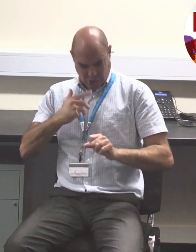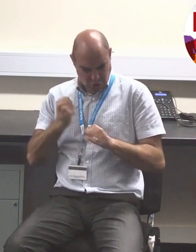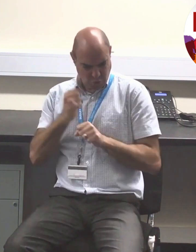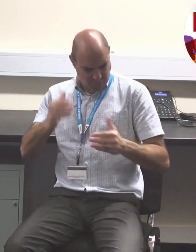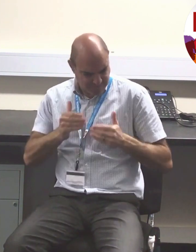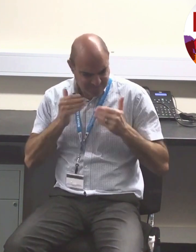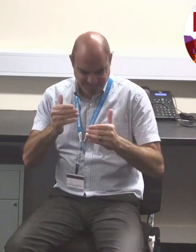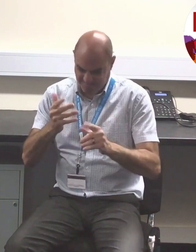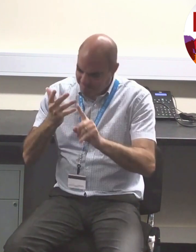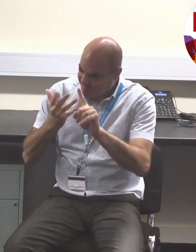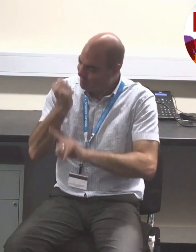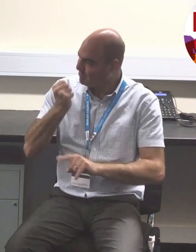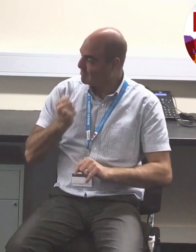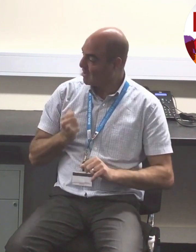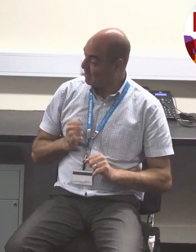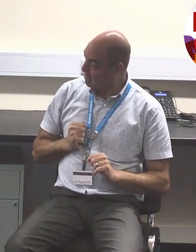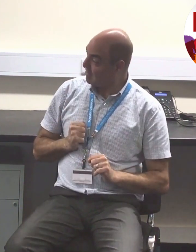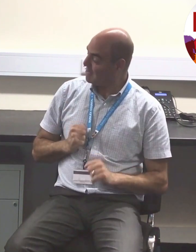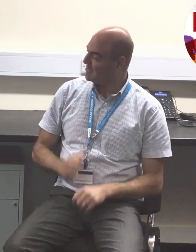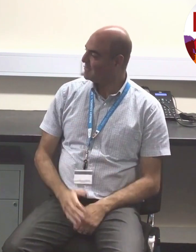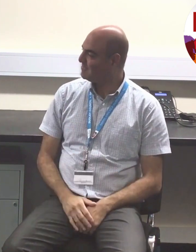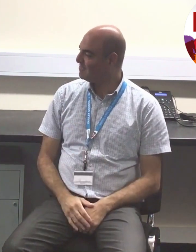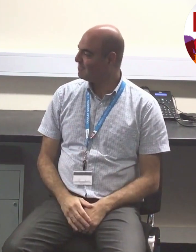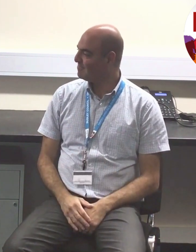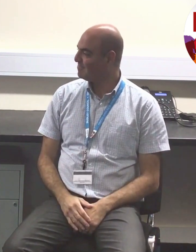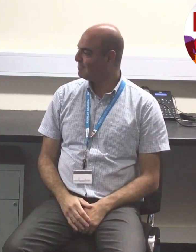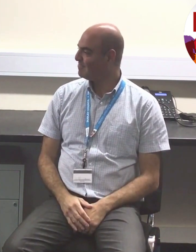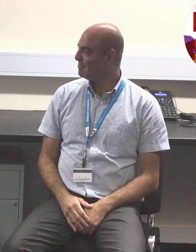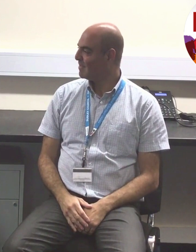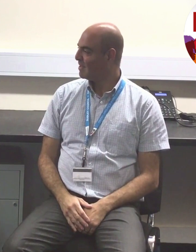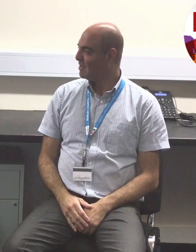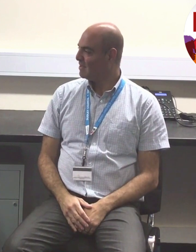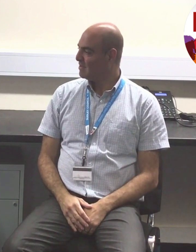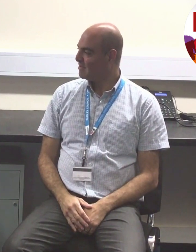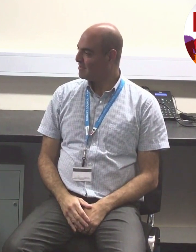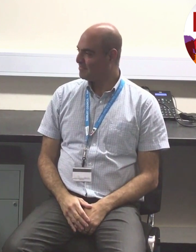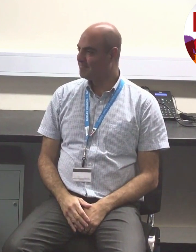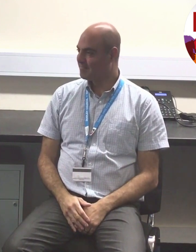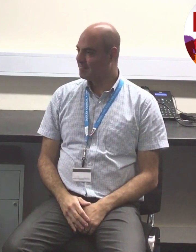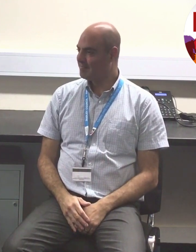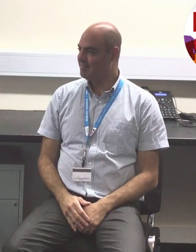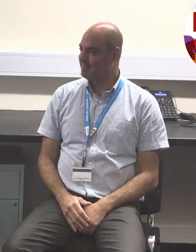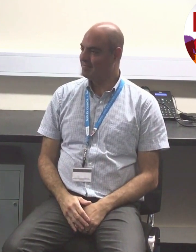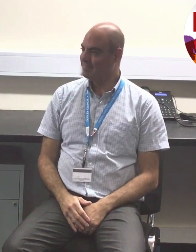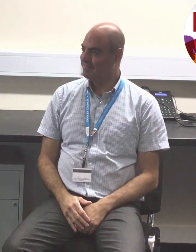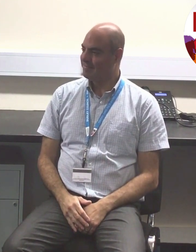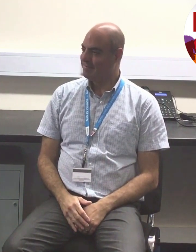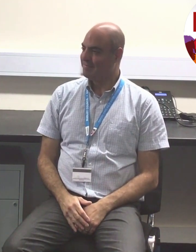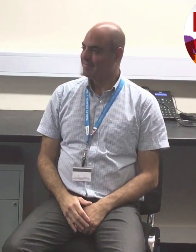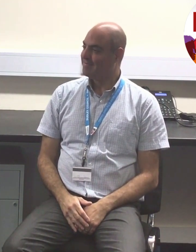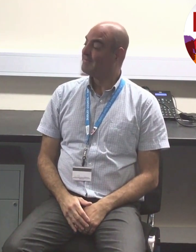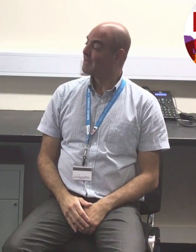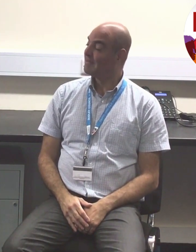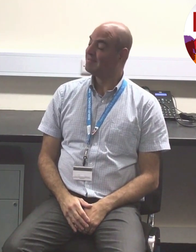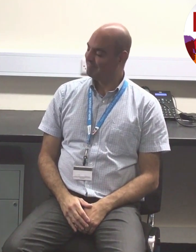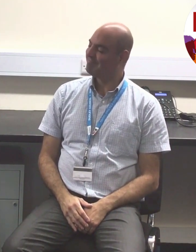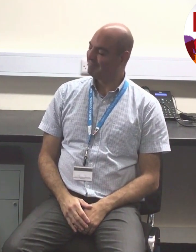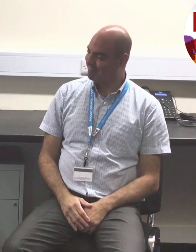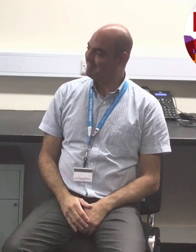I'm proud of that. I'm proud of being able to do it. I like that bit about being able to switch off, if you like, sometimes. I